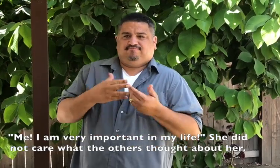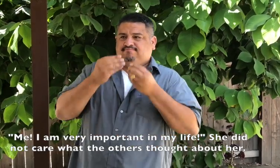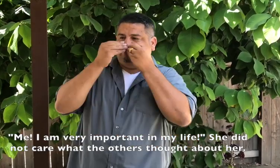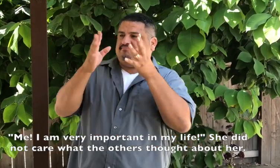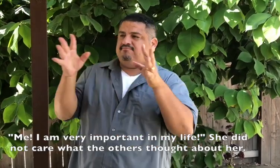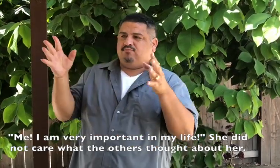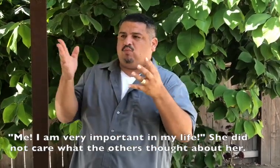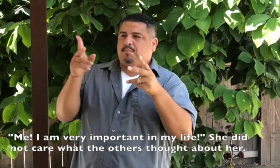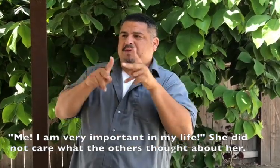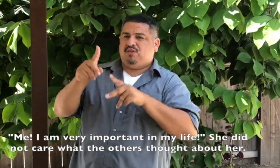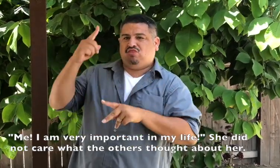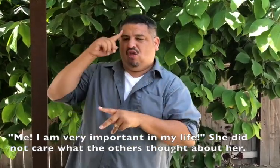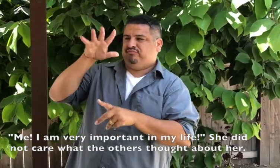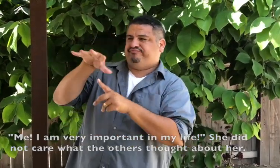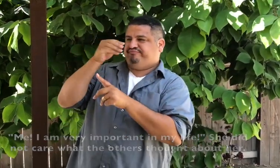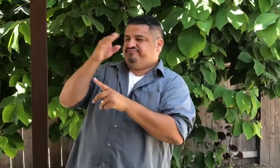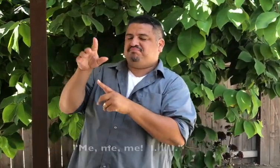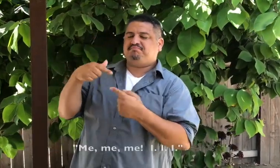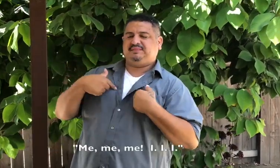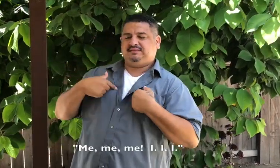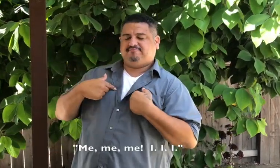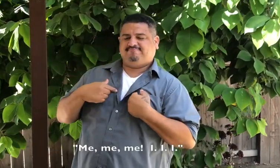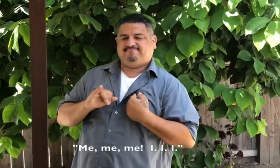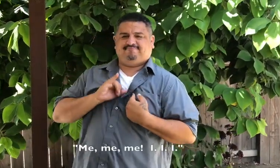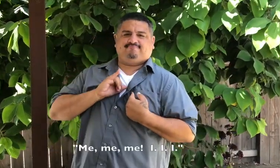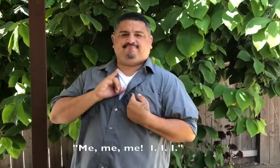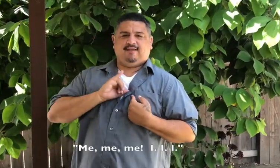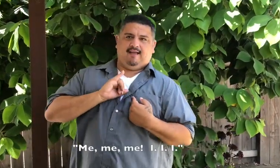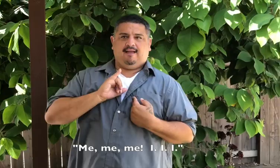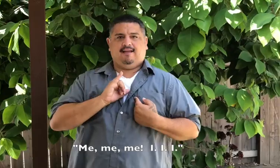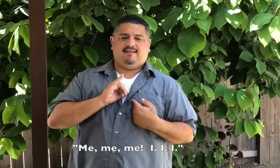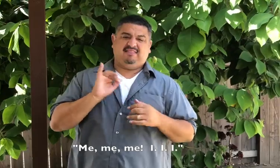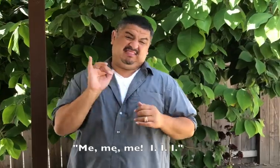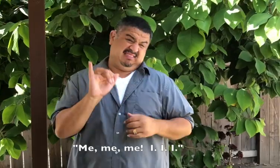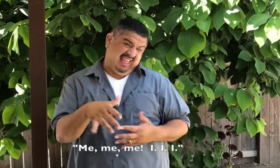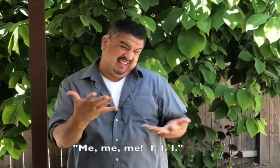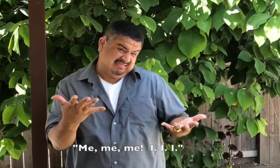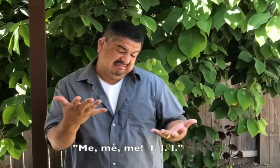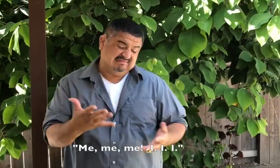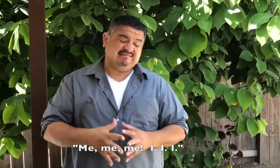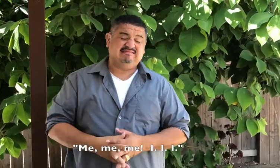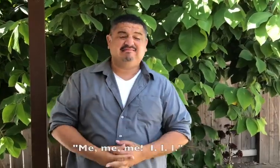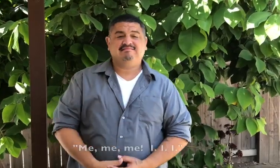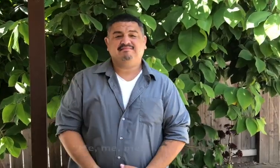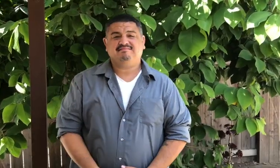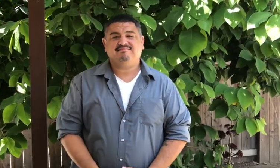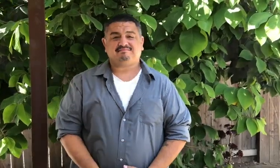life. She did not care what others thought about me, or I. So we have